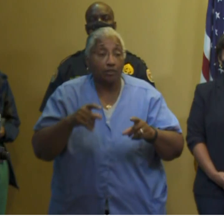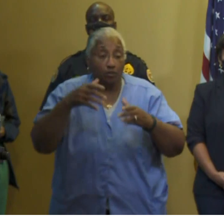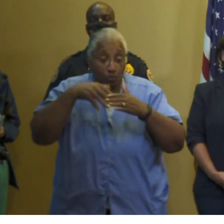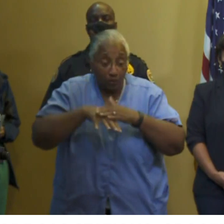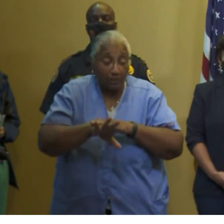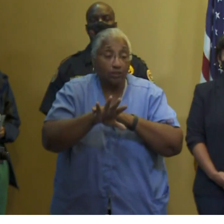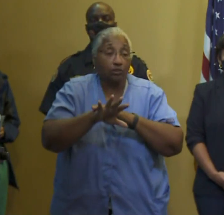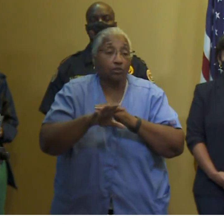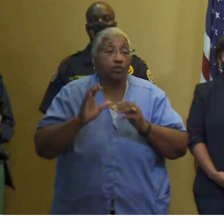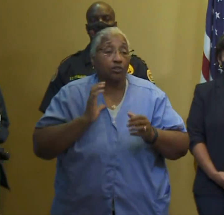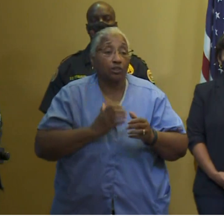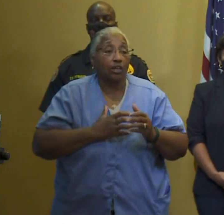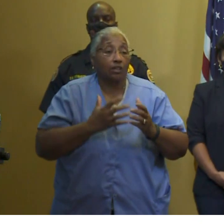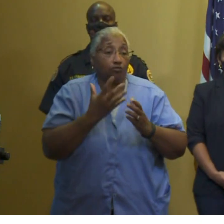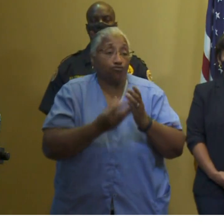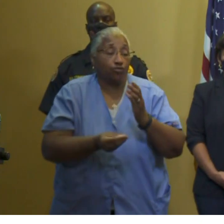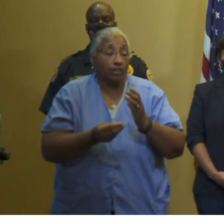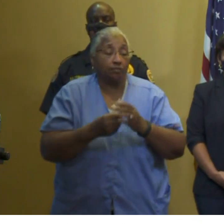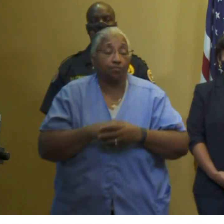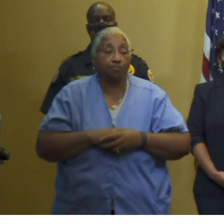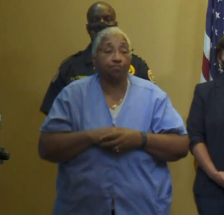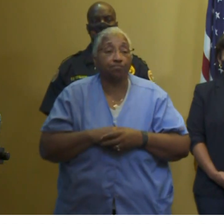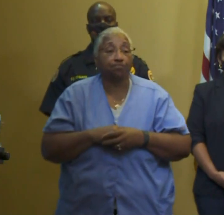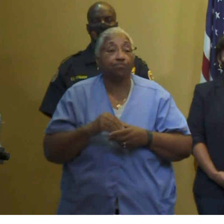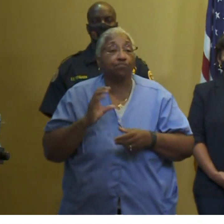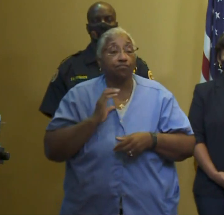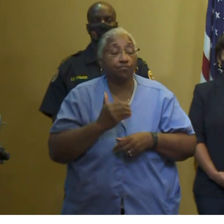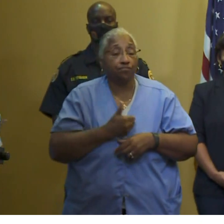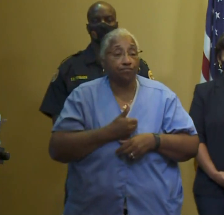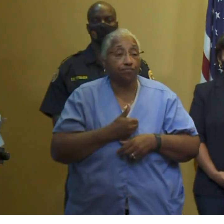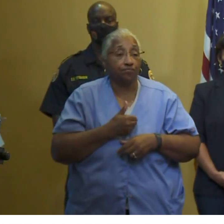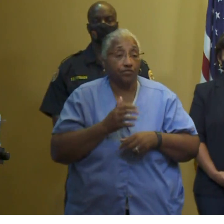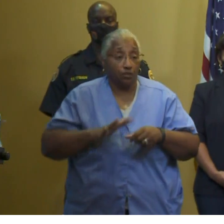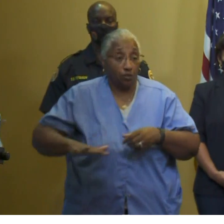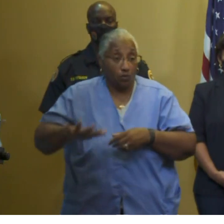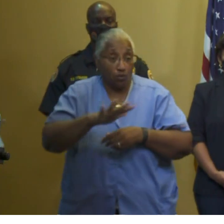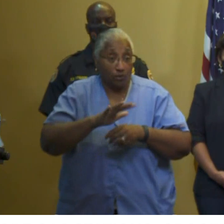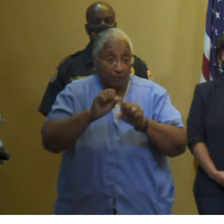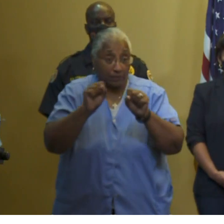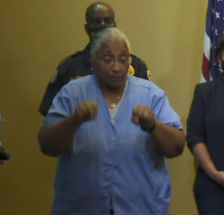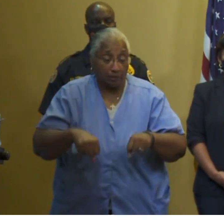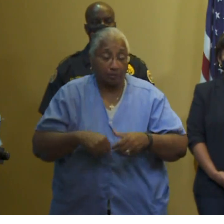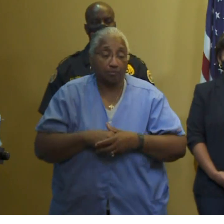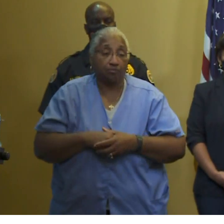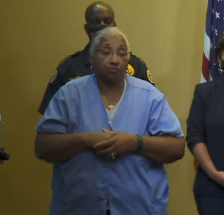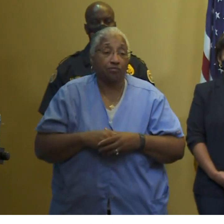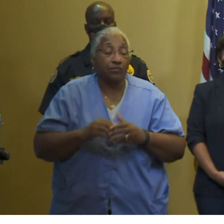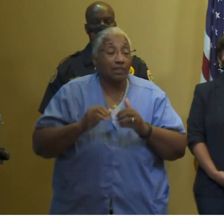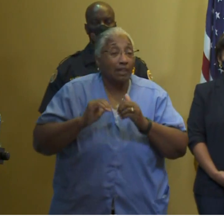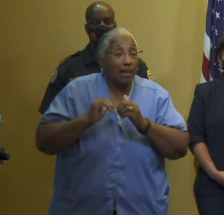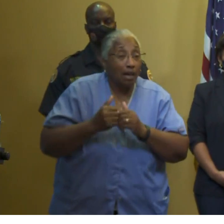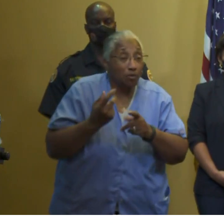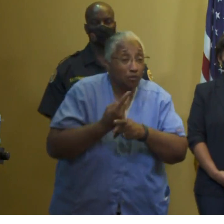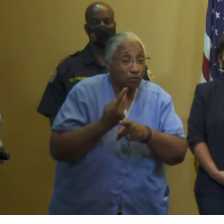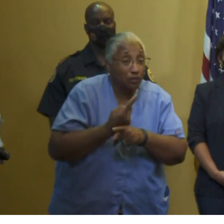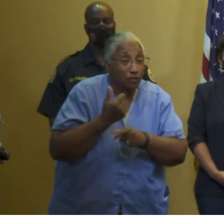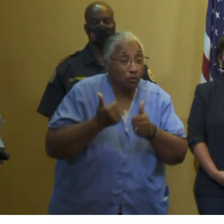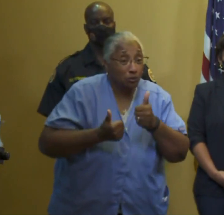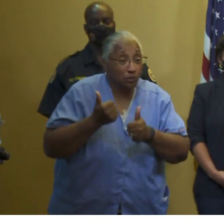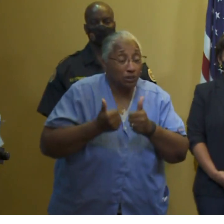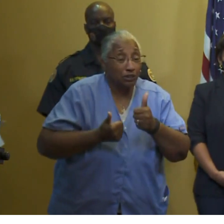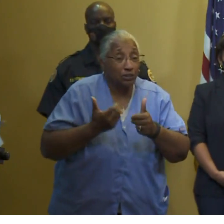into our catch basins and our subsurface drain system. How are we going to determine which catch basins